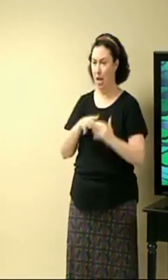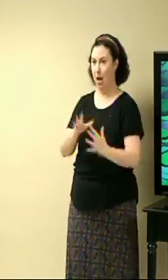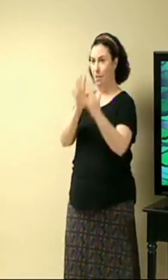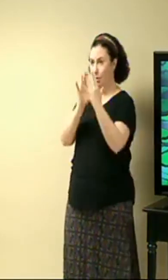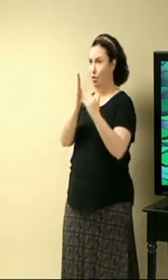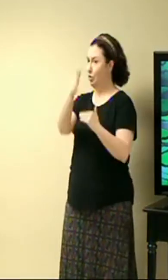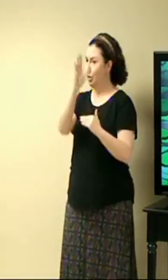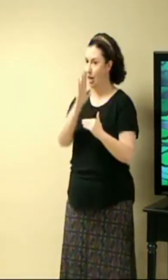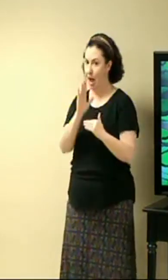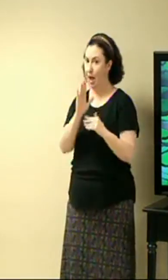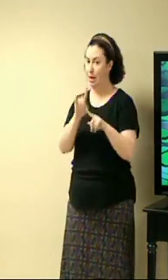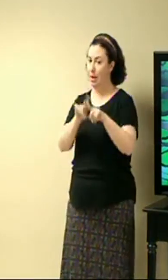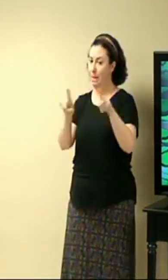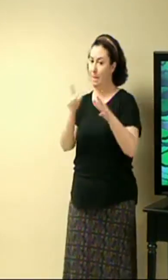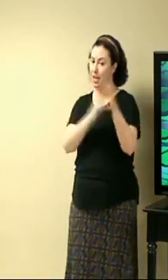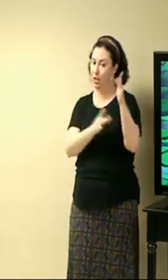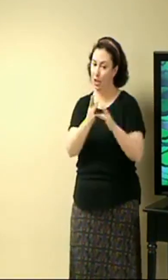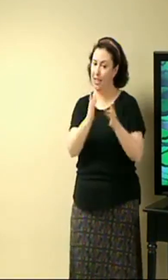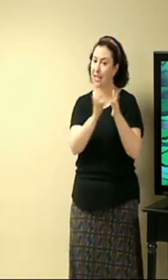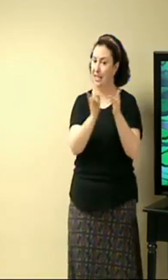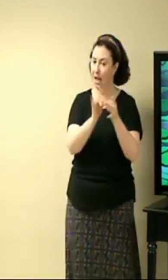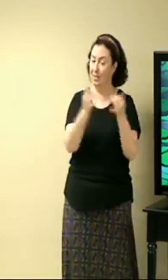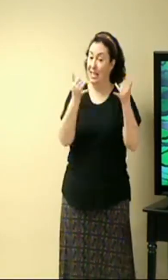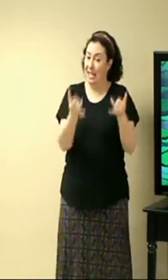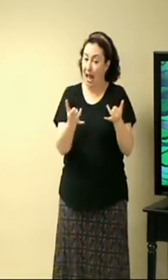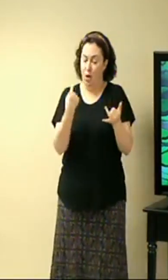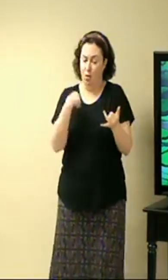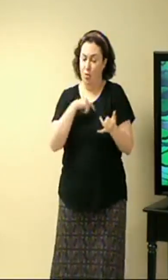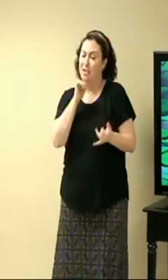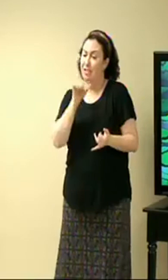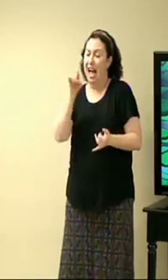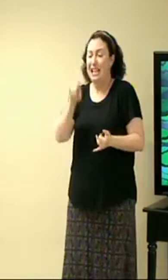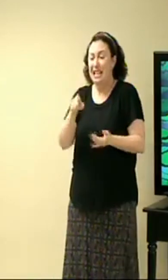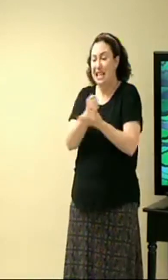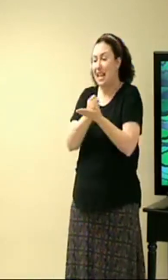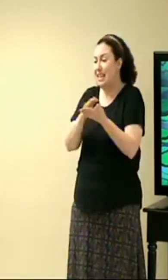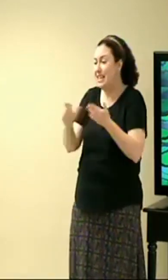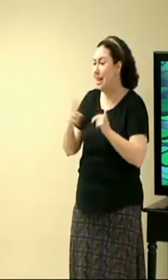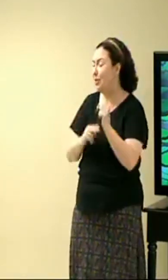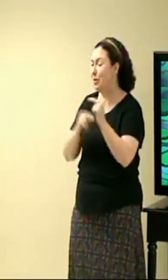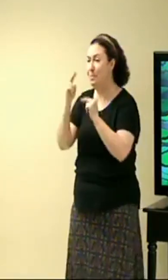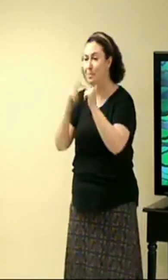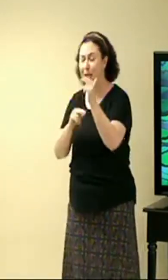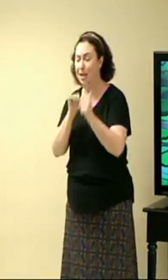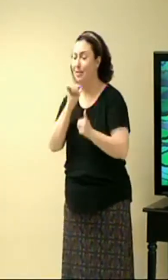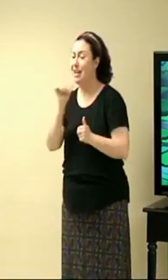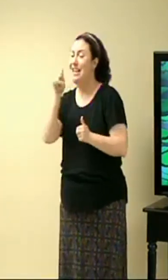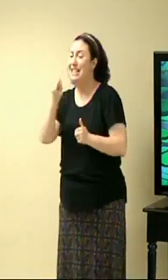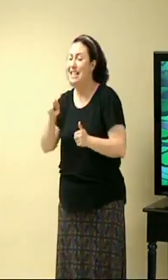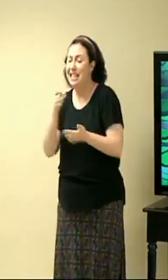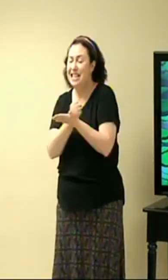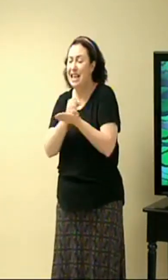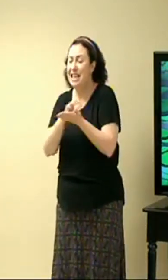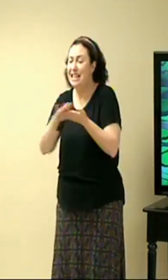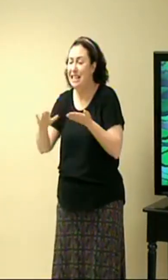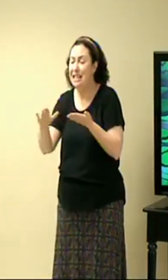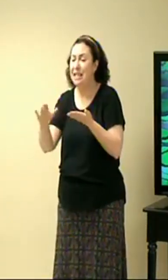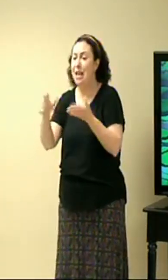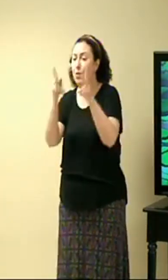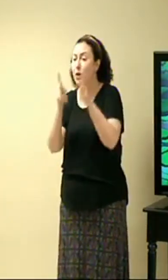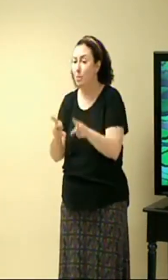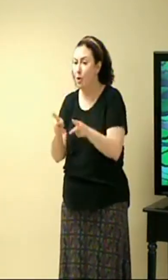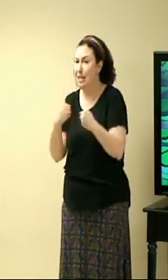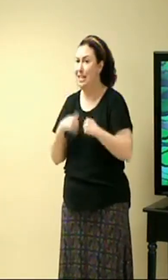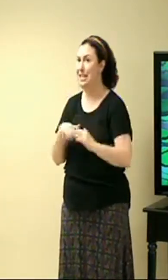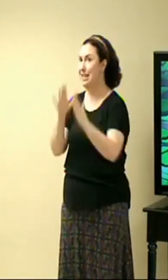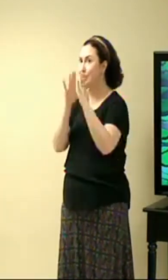a sacred building to encounter God. We don't have to go through a sacred man to encounter God. Jesus Christ is our high priest. He is